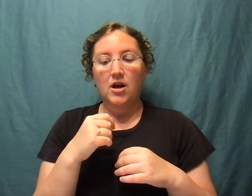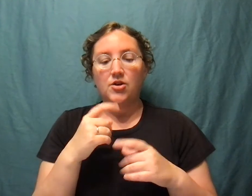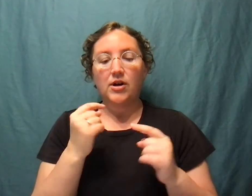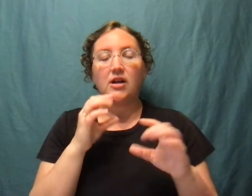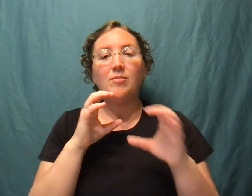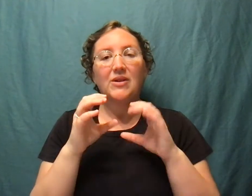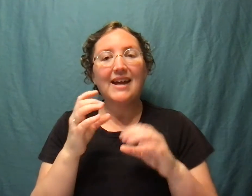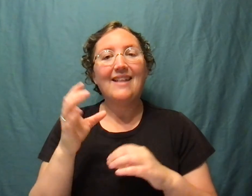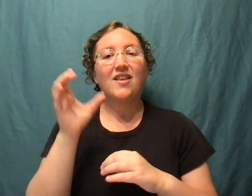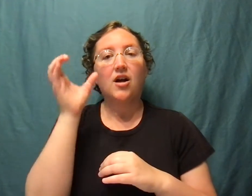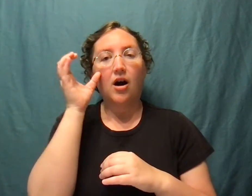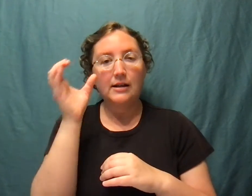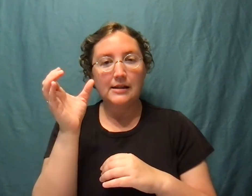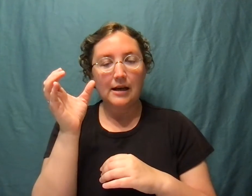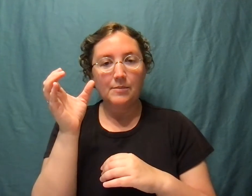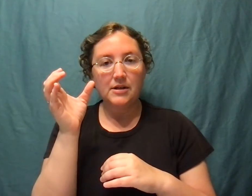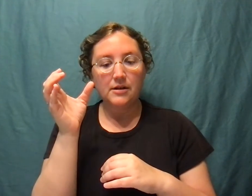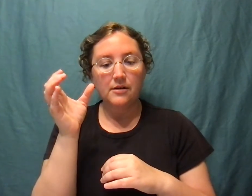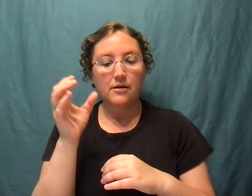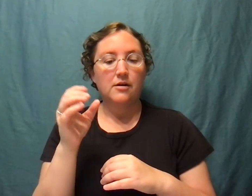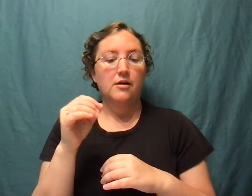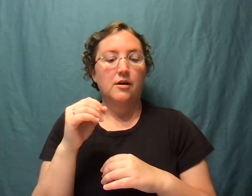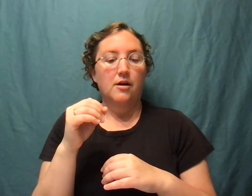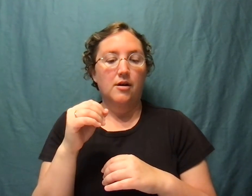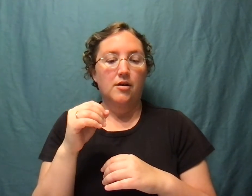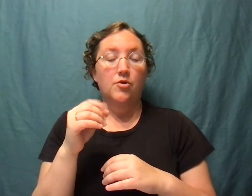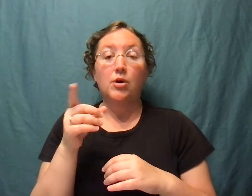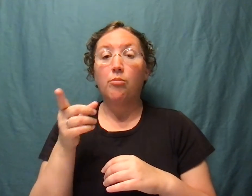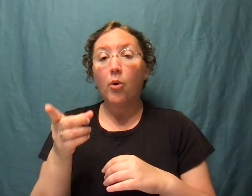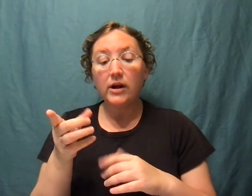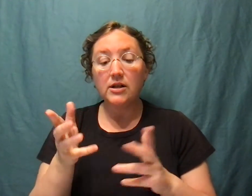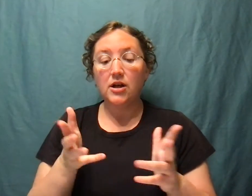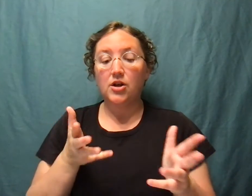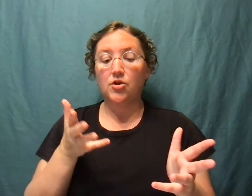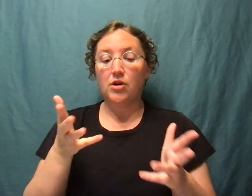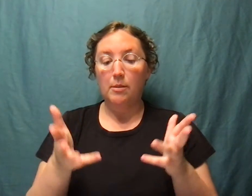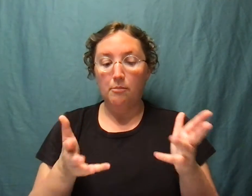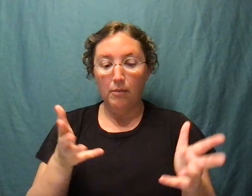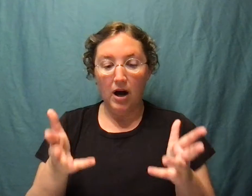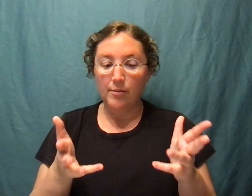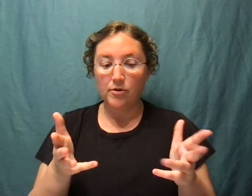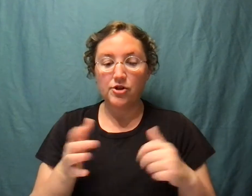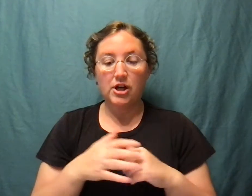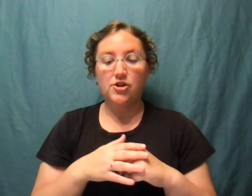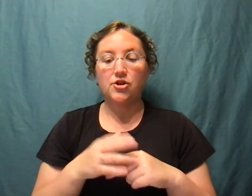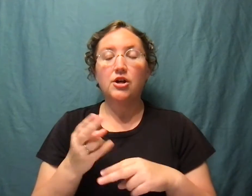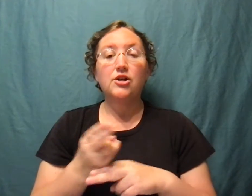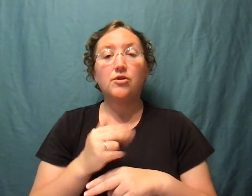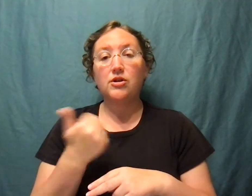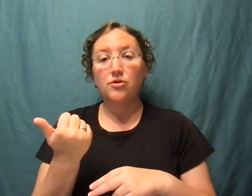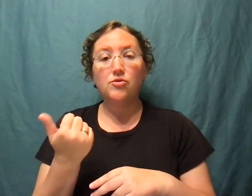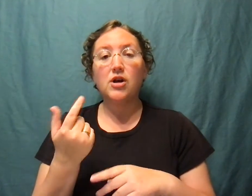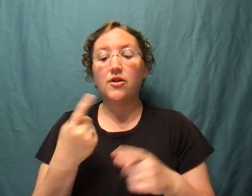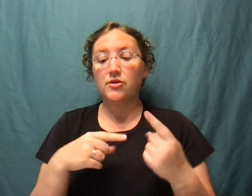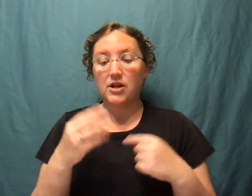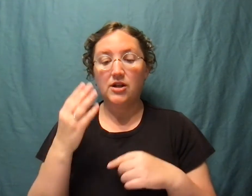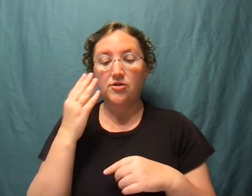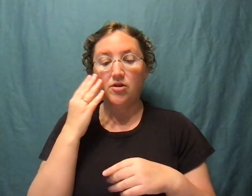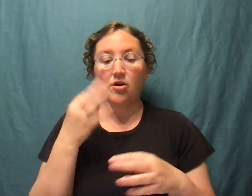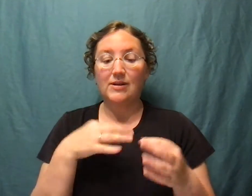Try to communicate the concept. You can point, you can mime or gesture, you can use other signs you know instead